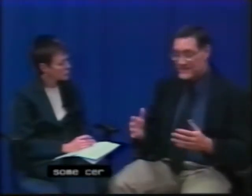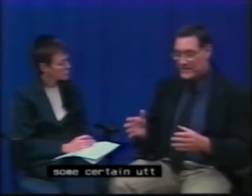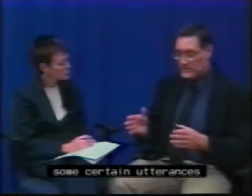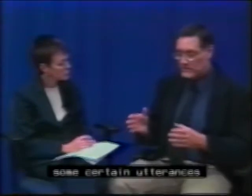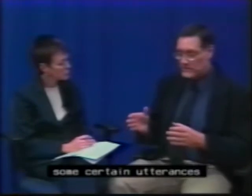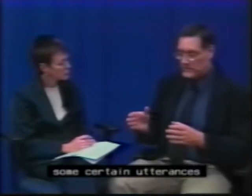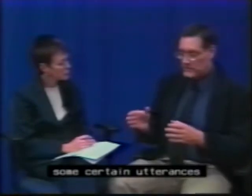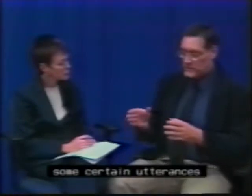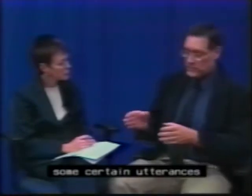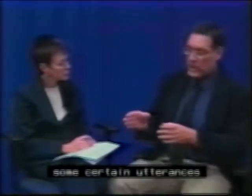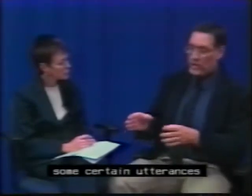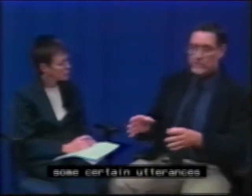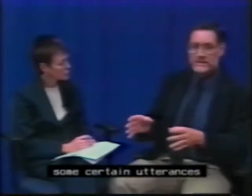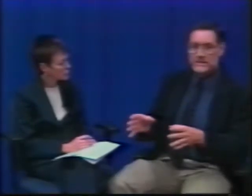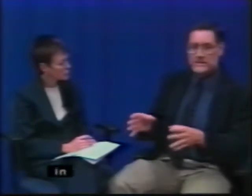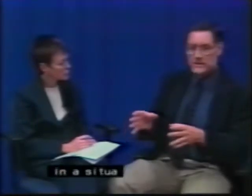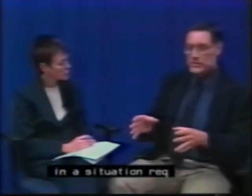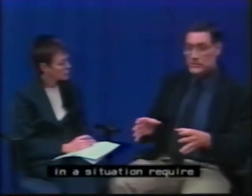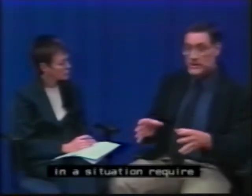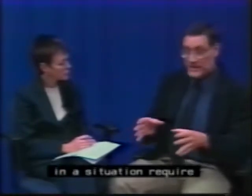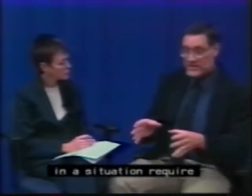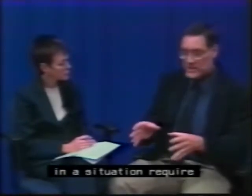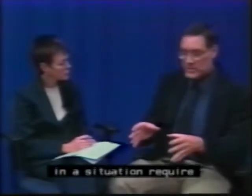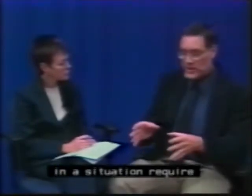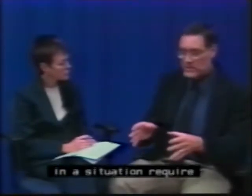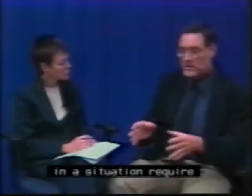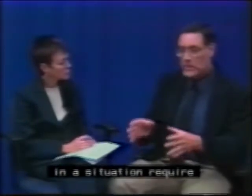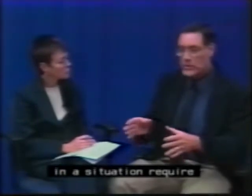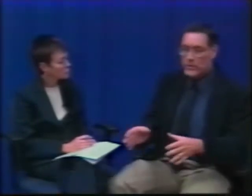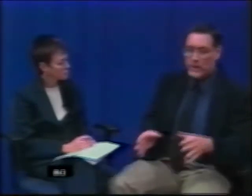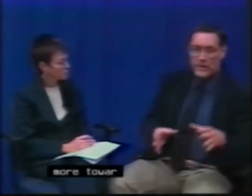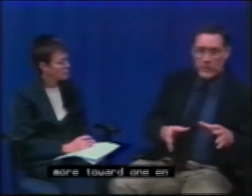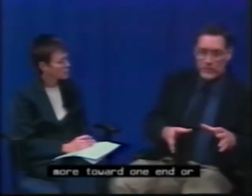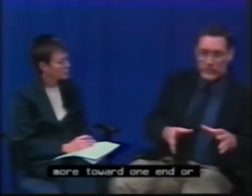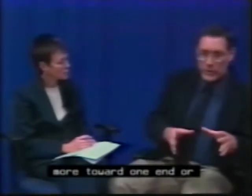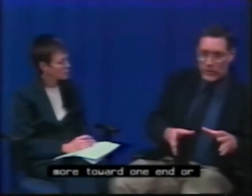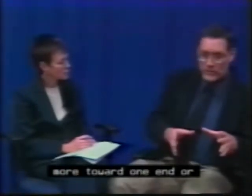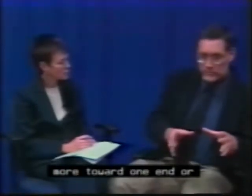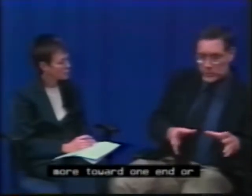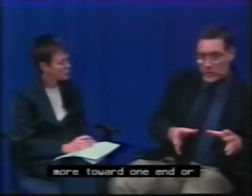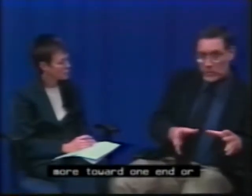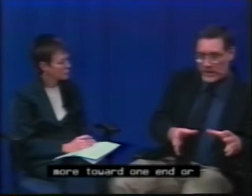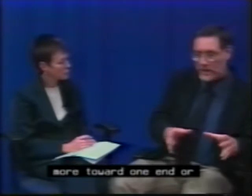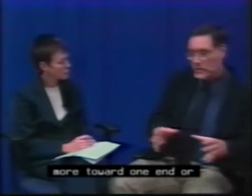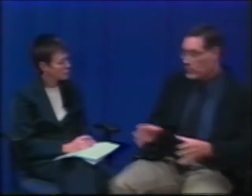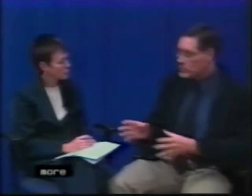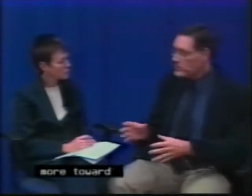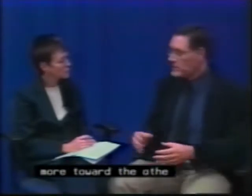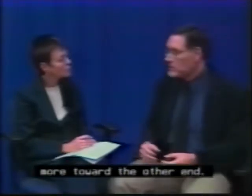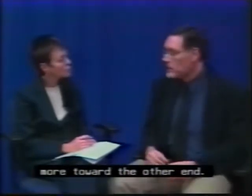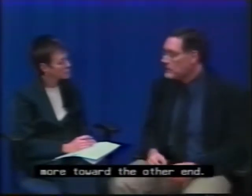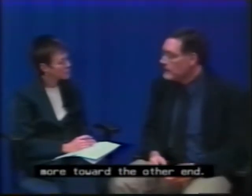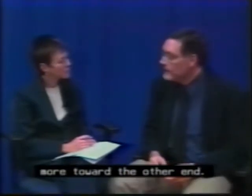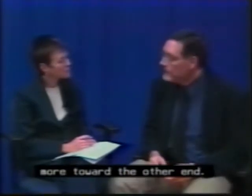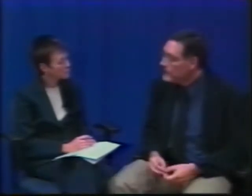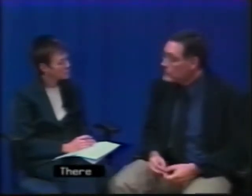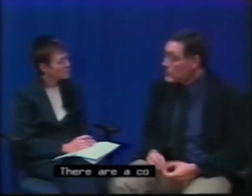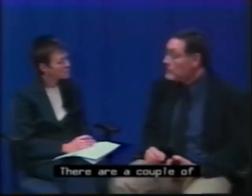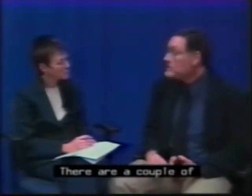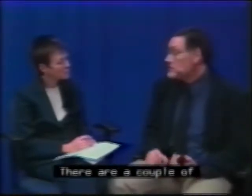some certain utterances in a situation require more toward one end or more toward the other end. There are a couple of